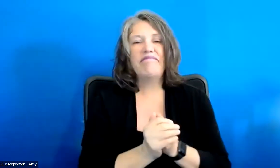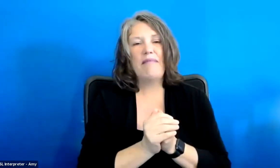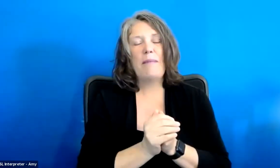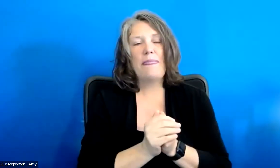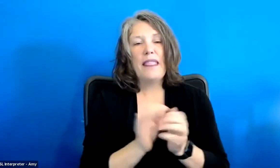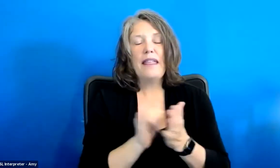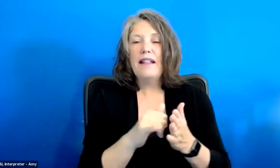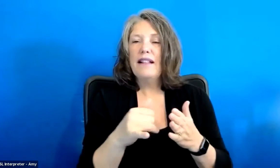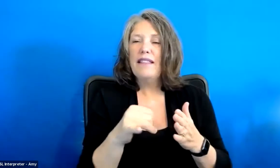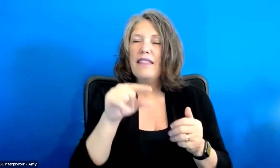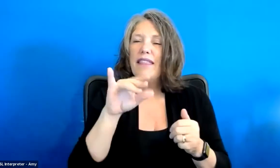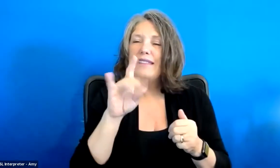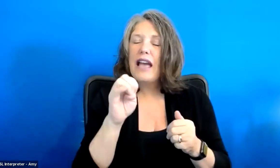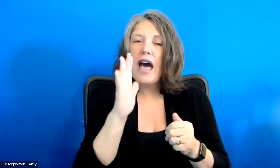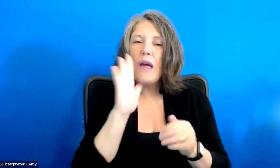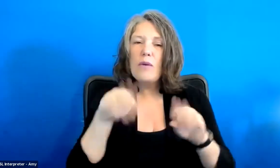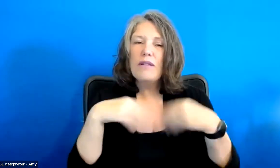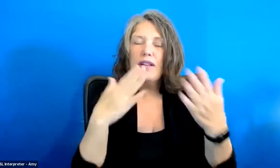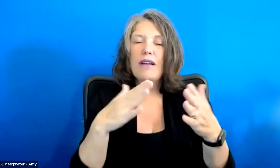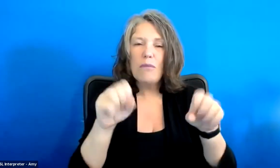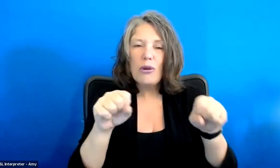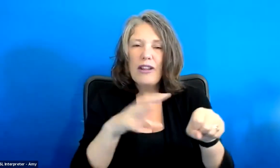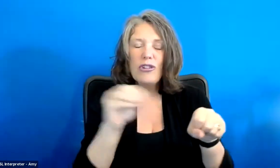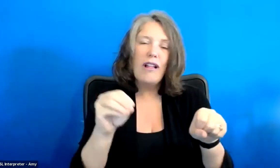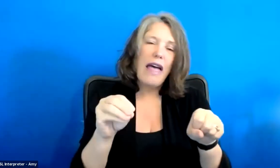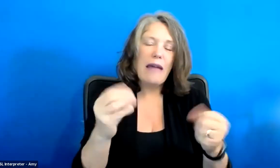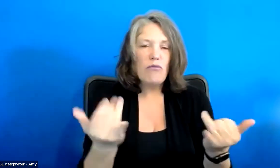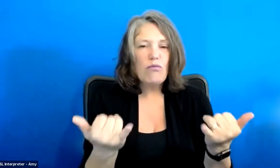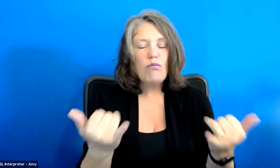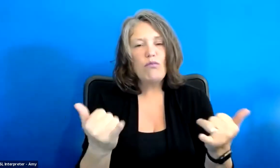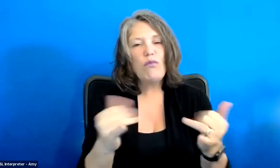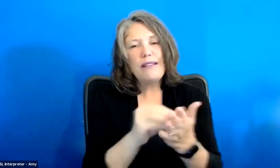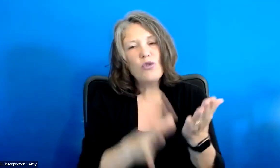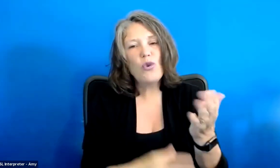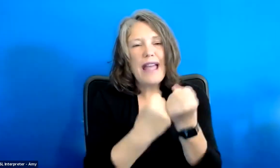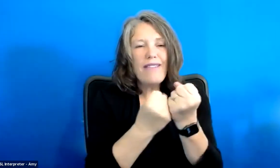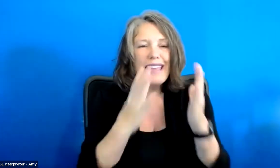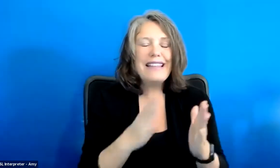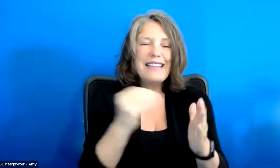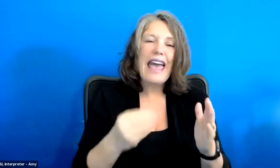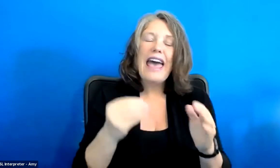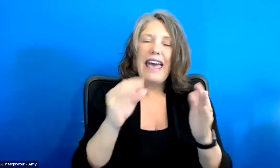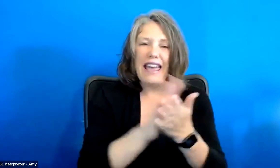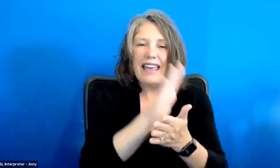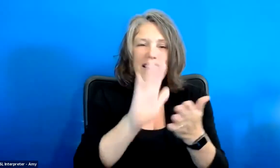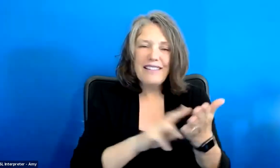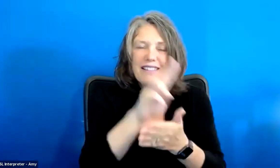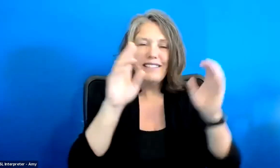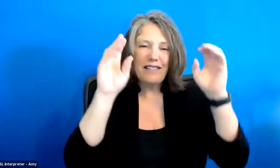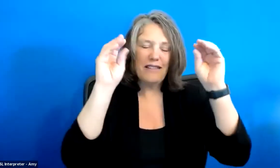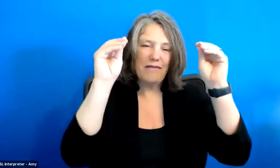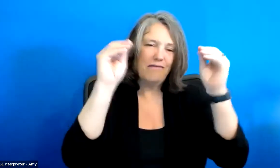This guide will give potential and present students, advocates, and higher education professionals an